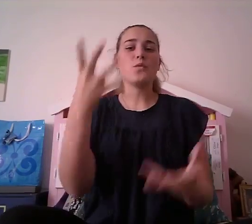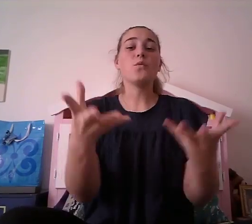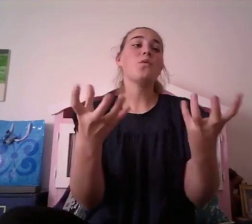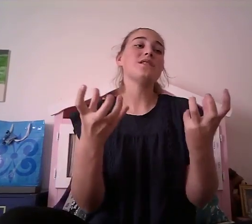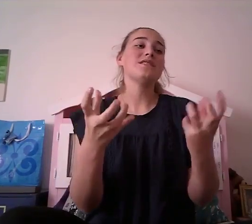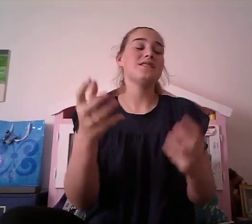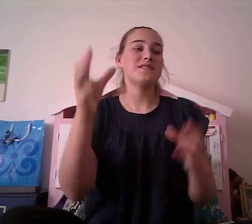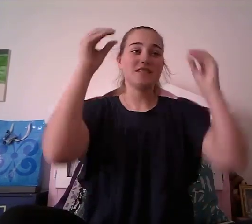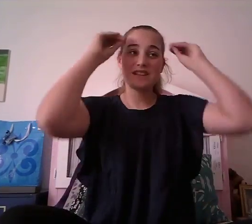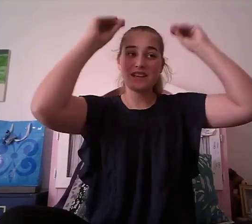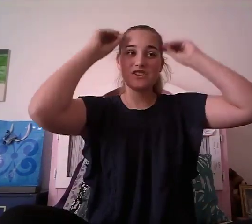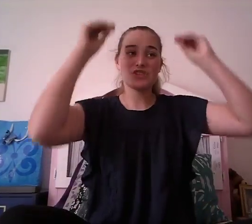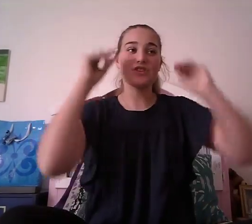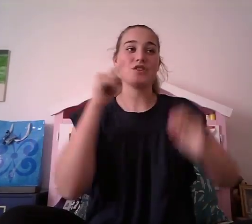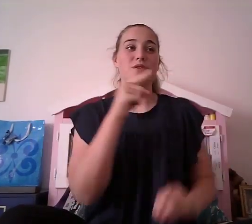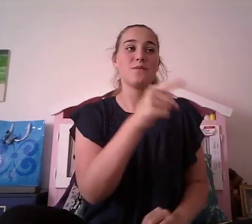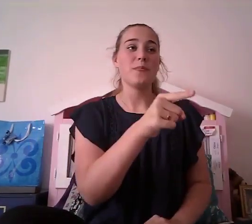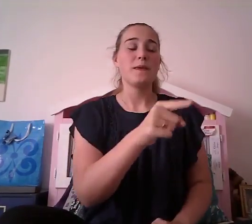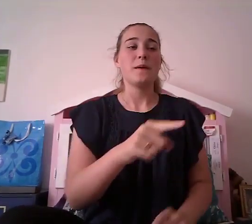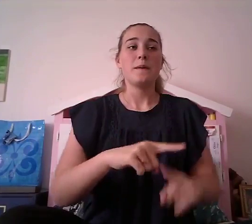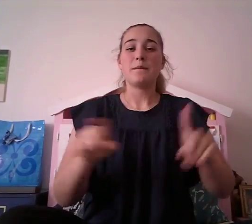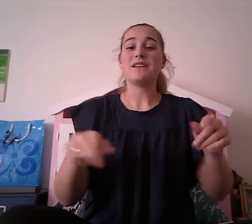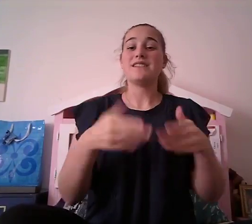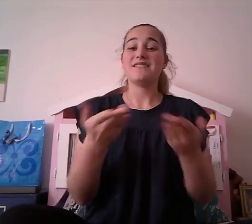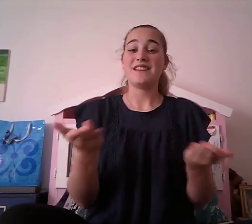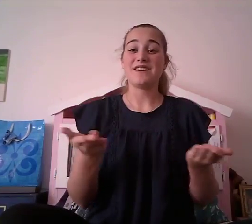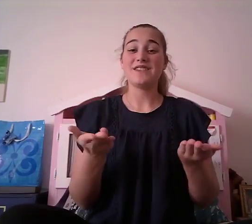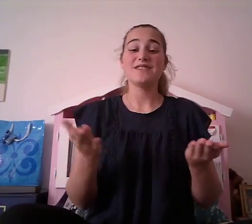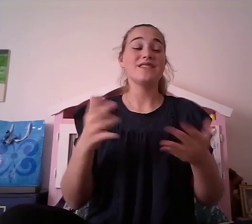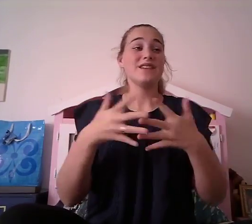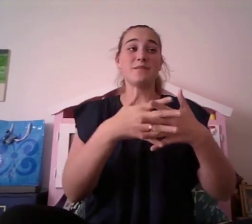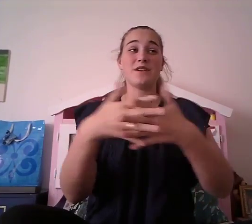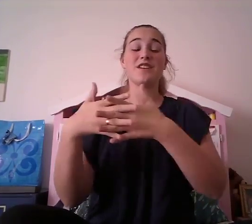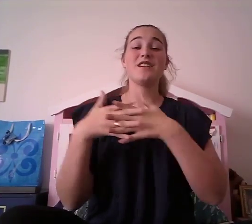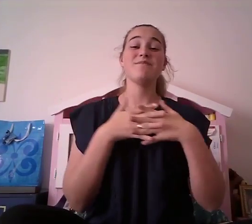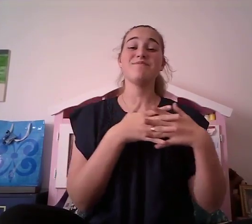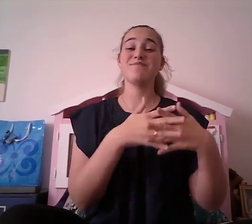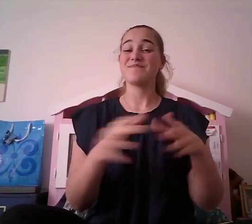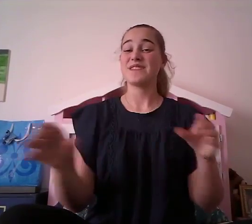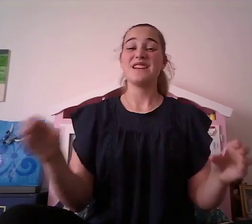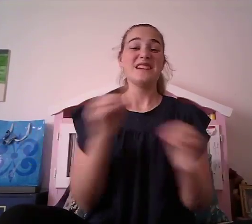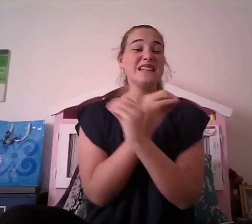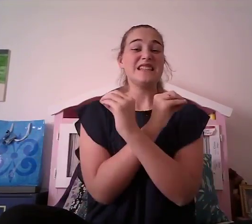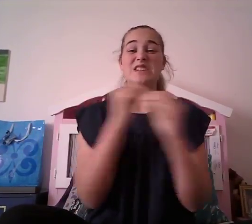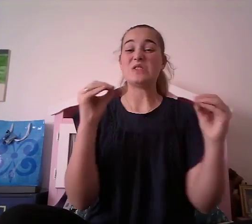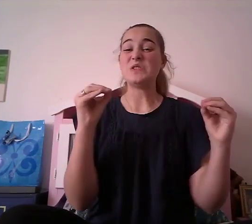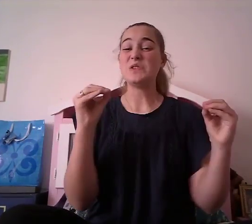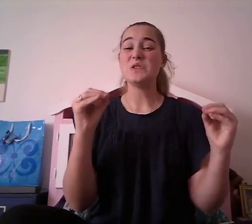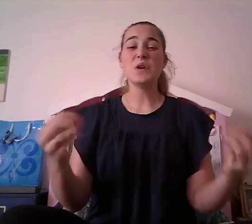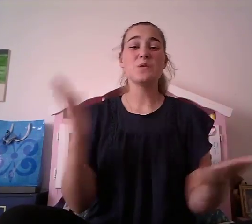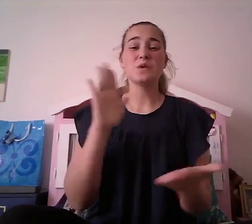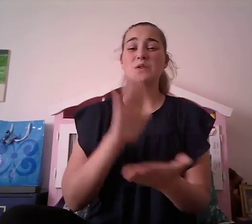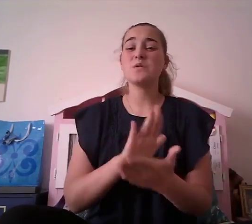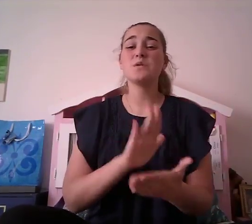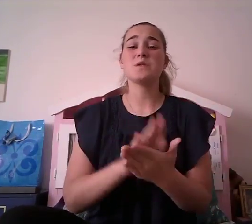wants to teach her. But here, in America, there are no schools